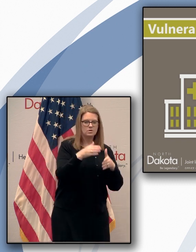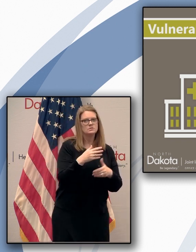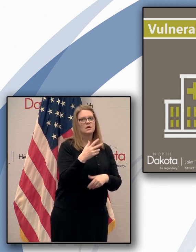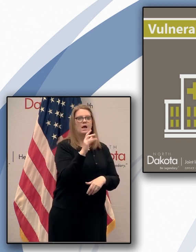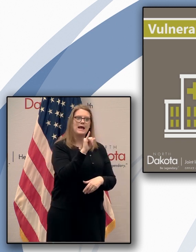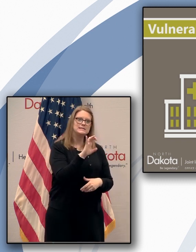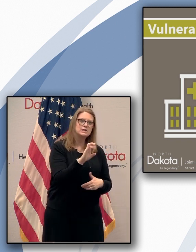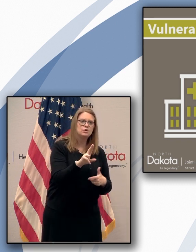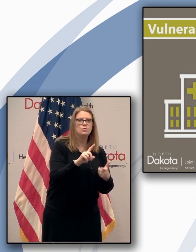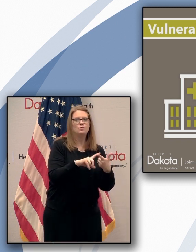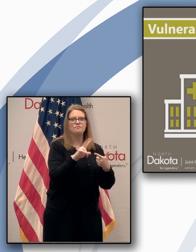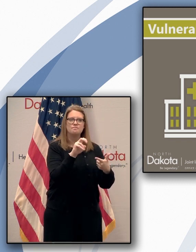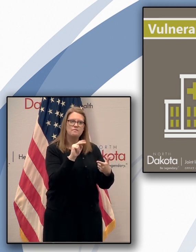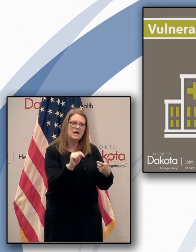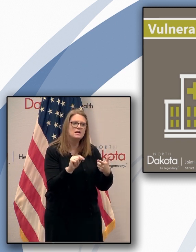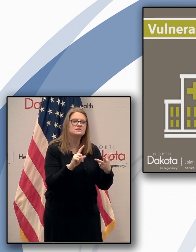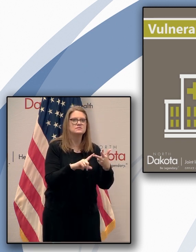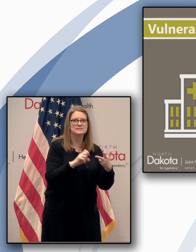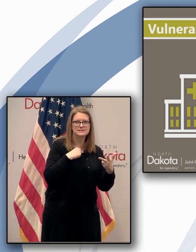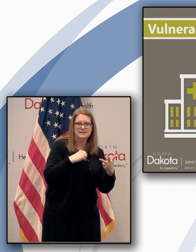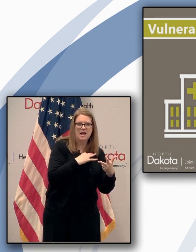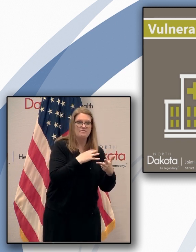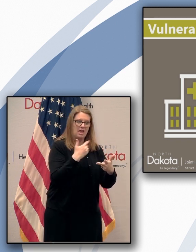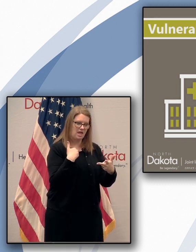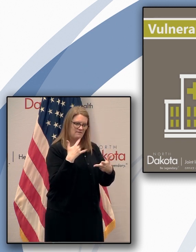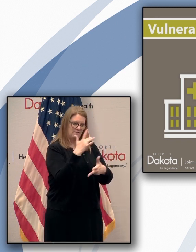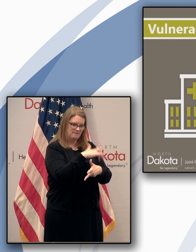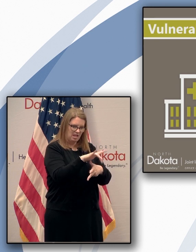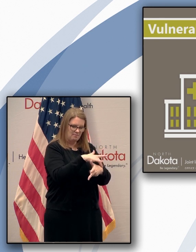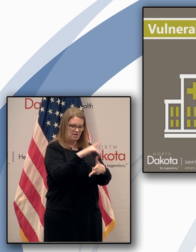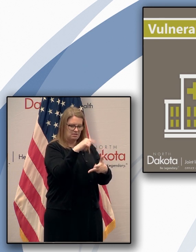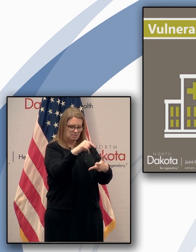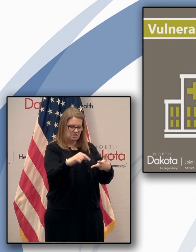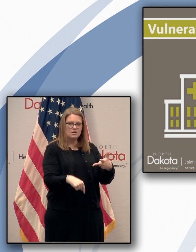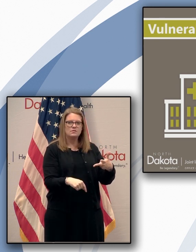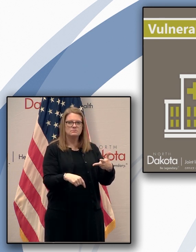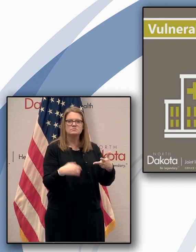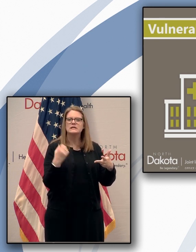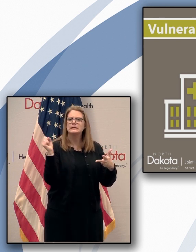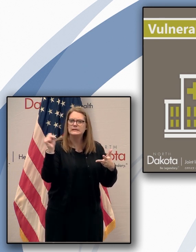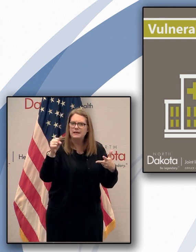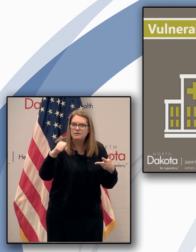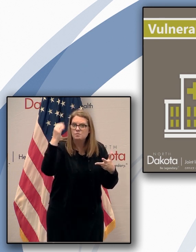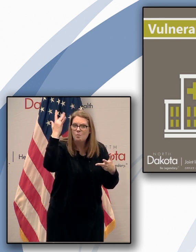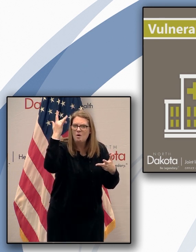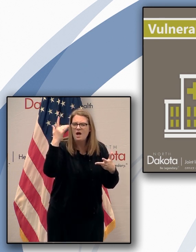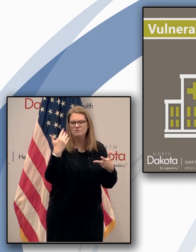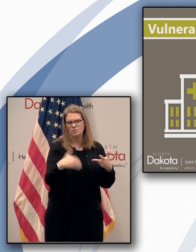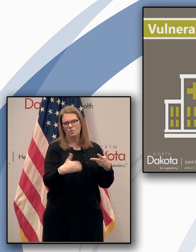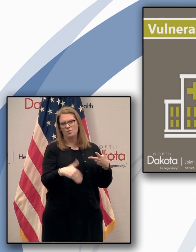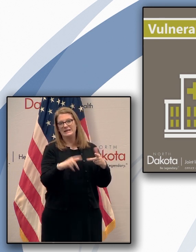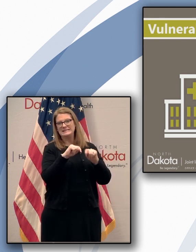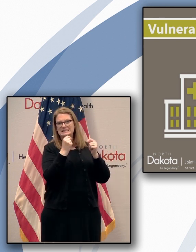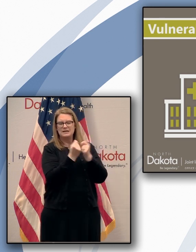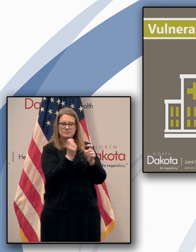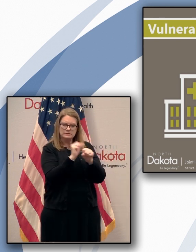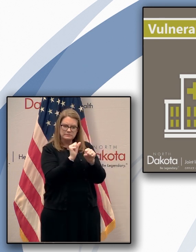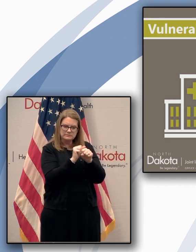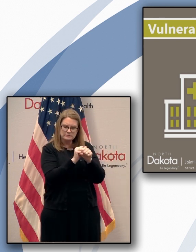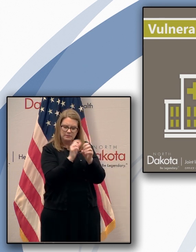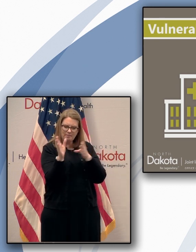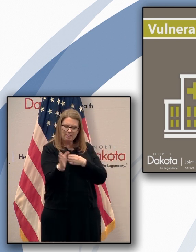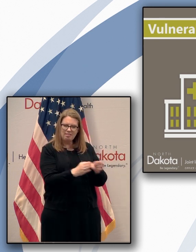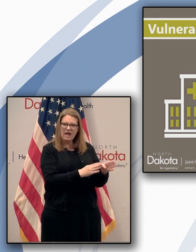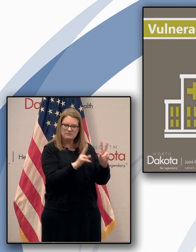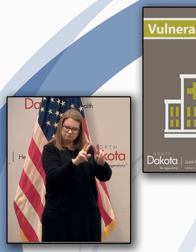enough ventilators, and do we have enough staff? And the answer to that is yes, because of all the great work that's been done by our team and the planning that's been